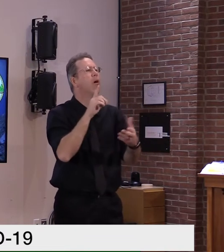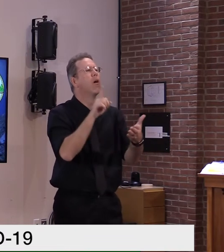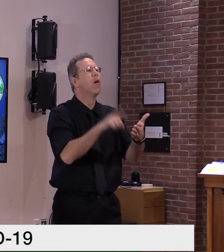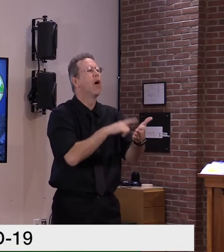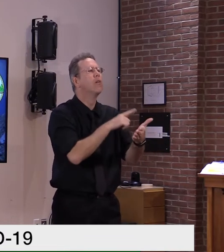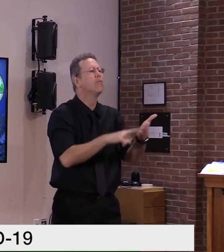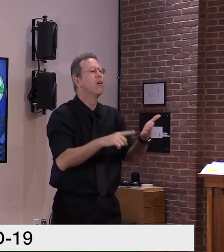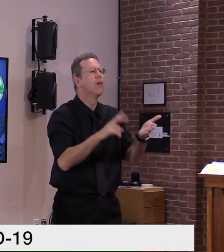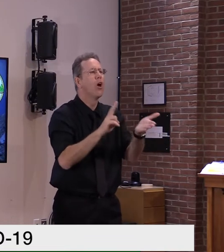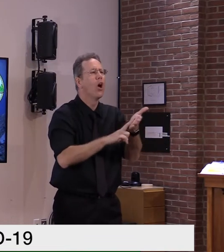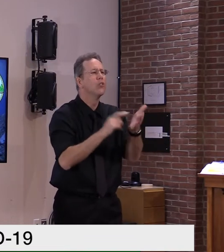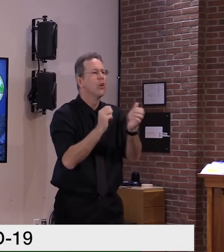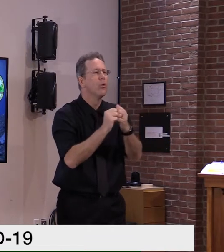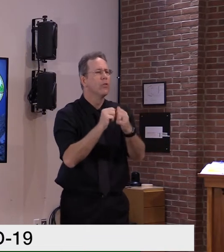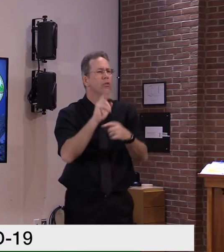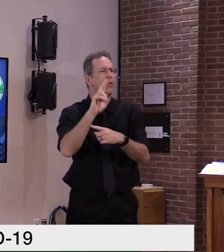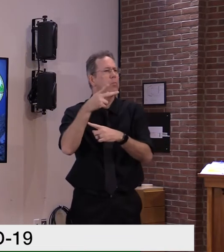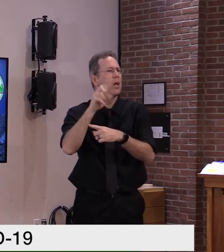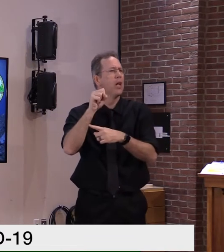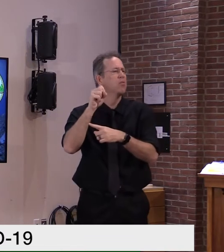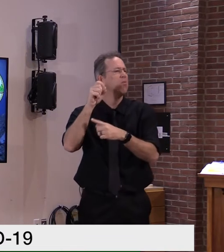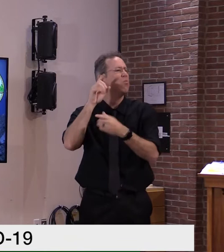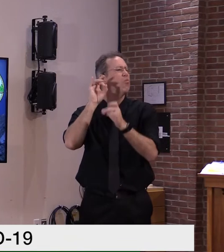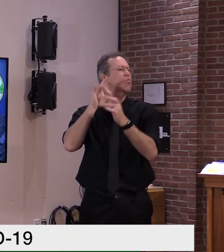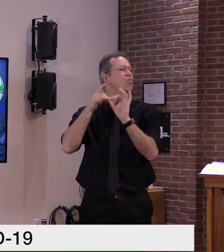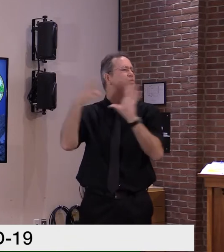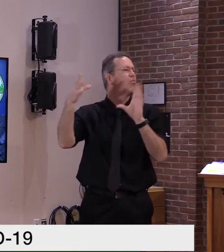the individual patients?